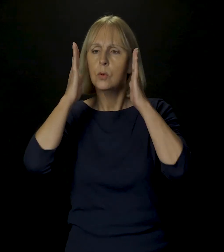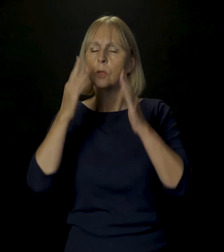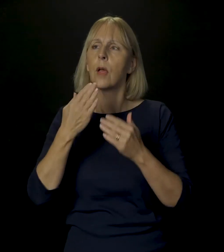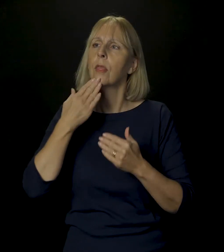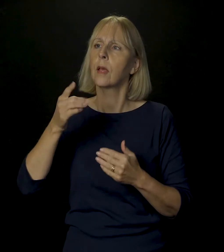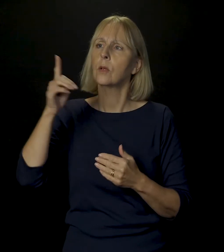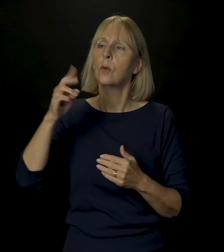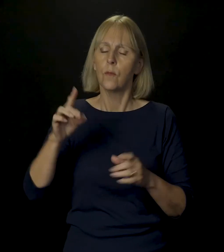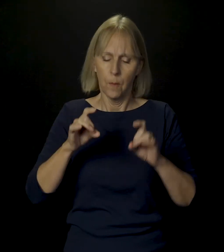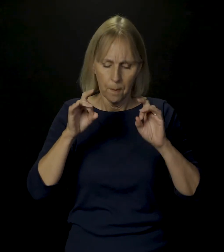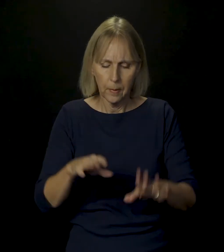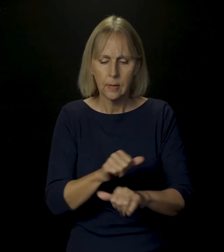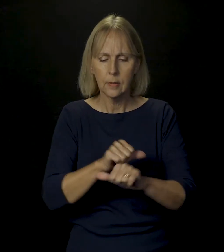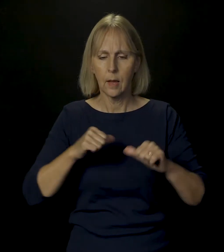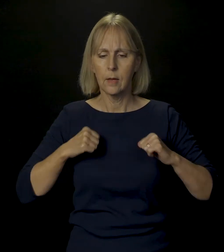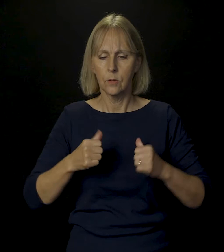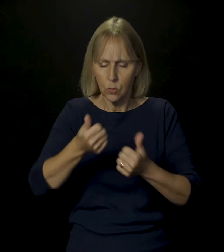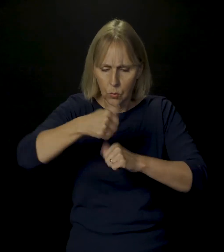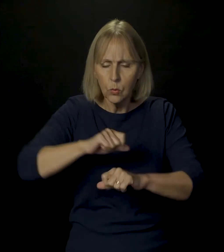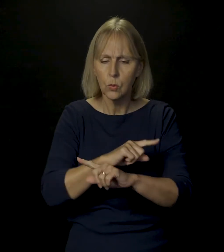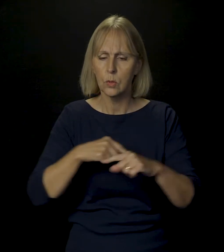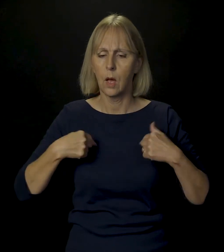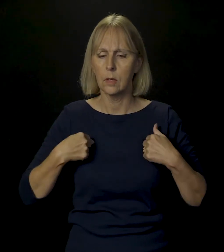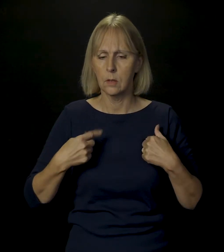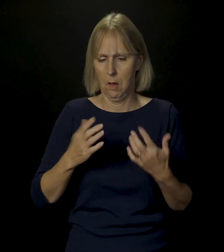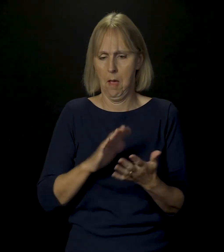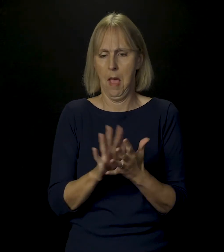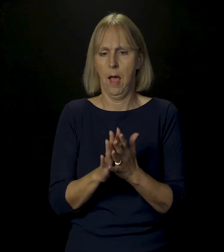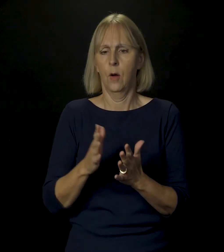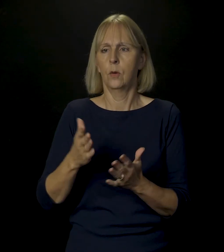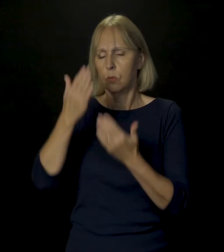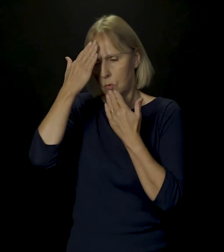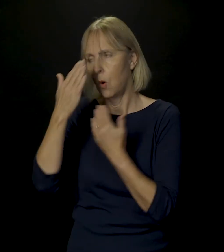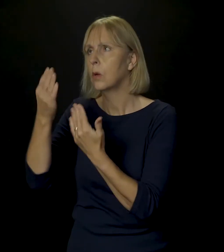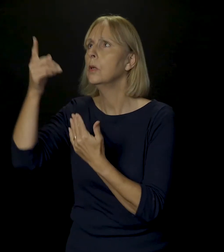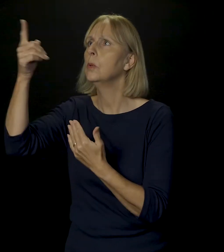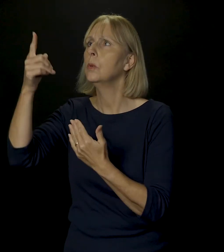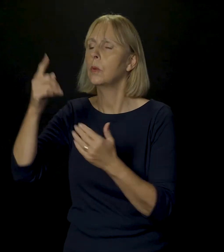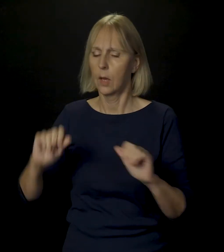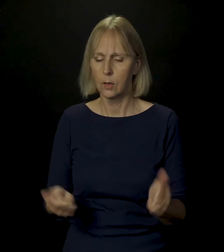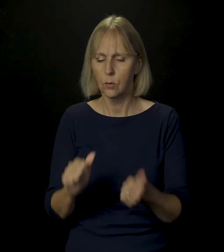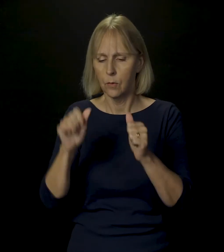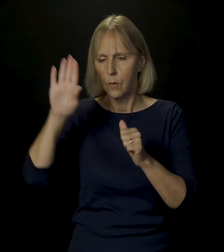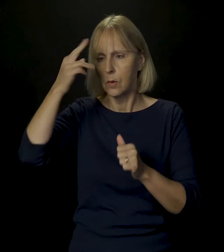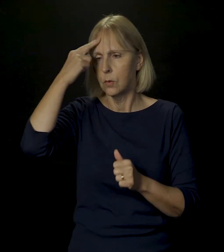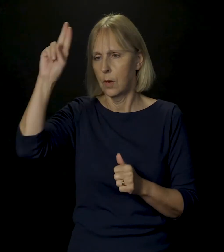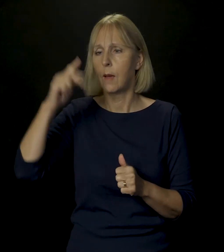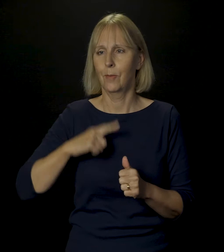You For Blessing Us To Be Used To Honour You To Honour Your Church To Glorify Your Name